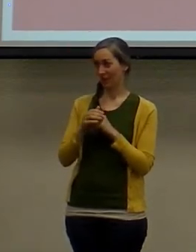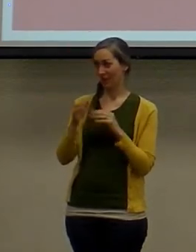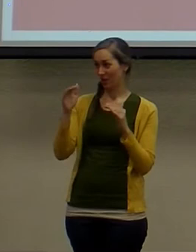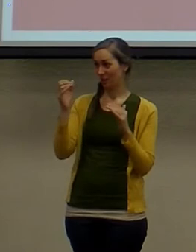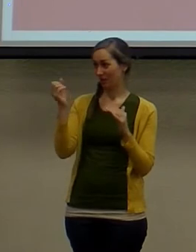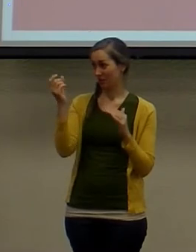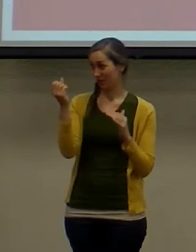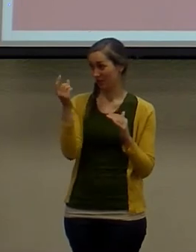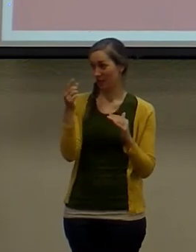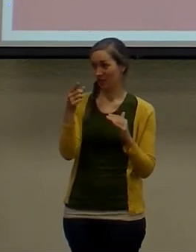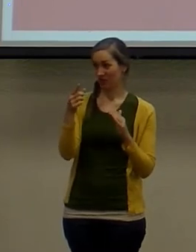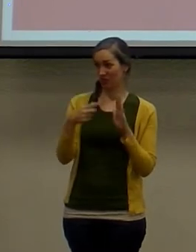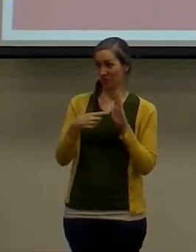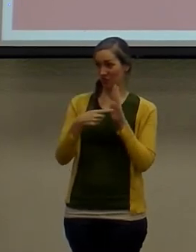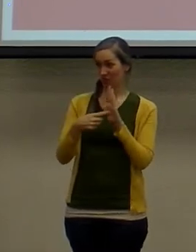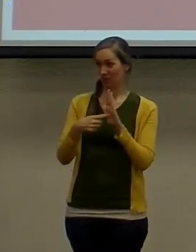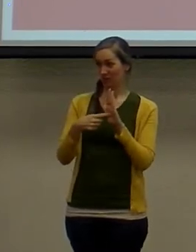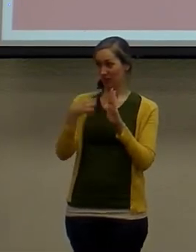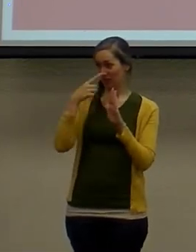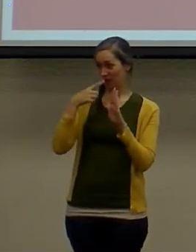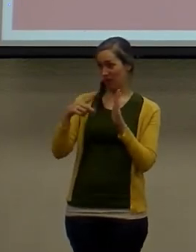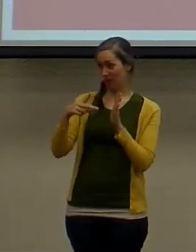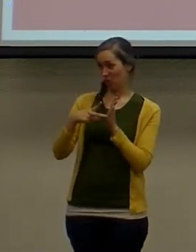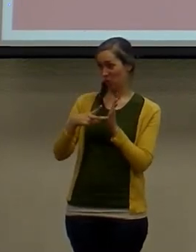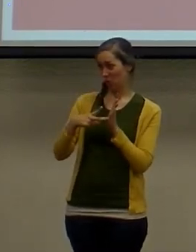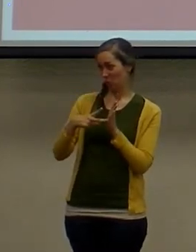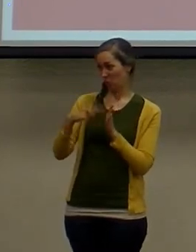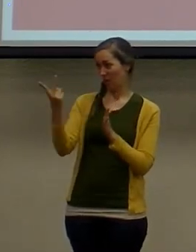represented Thailand twice to